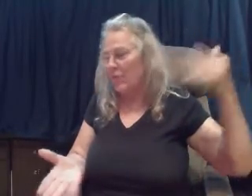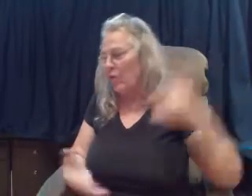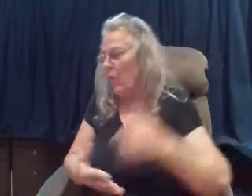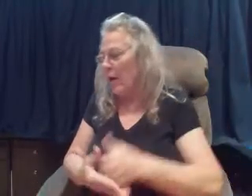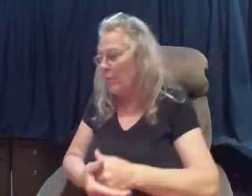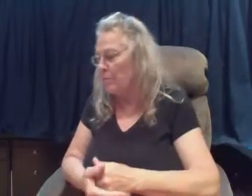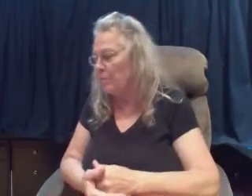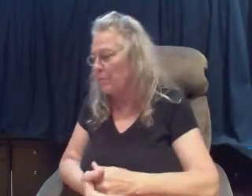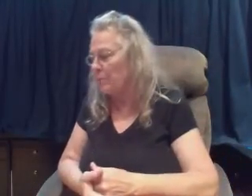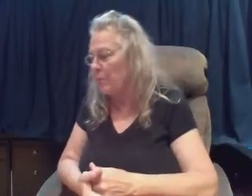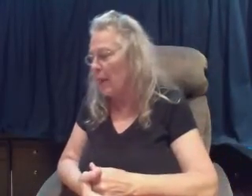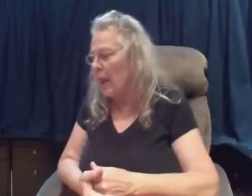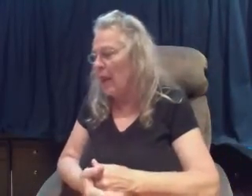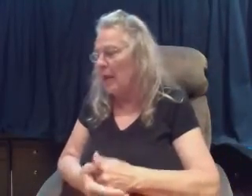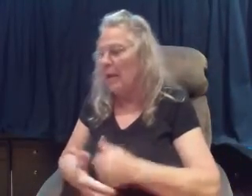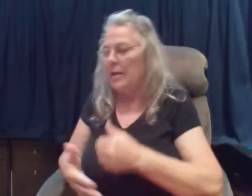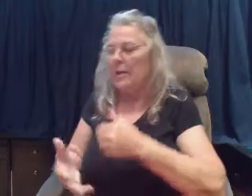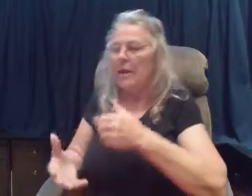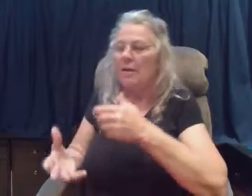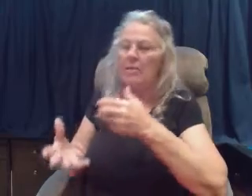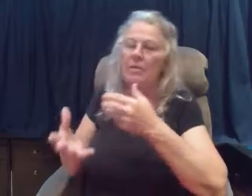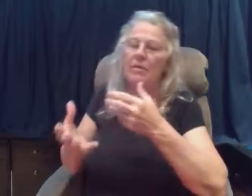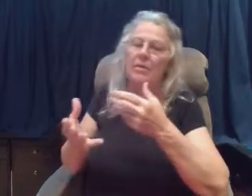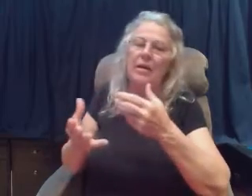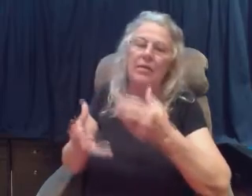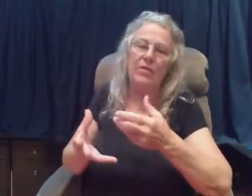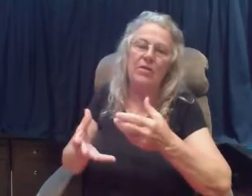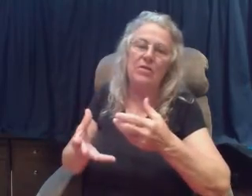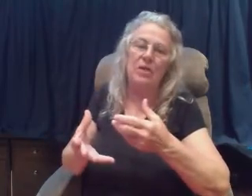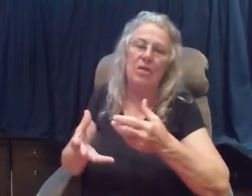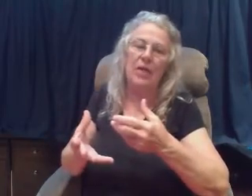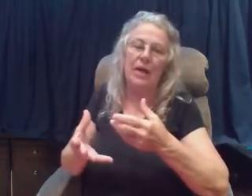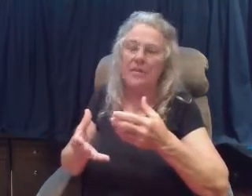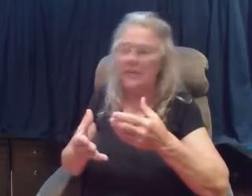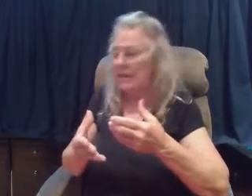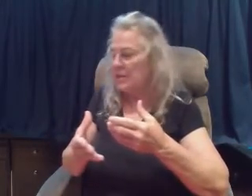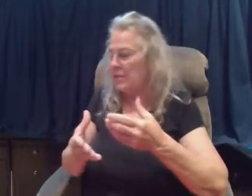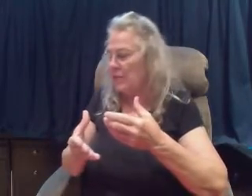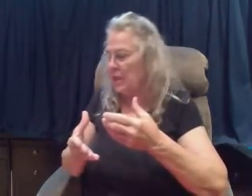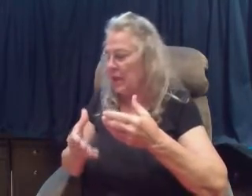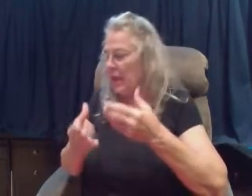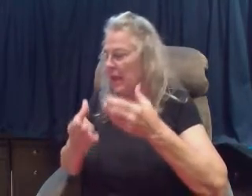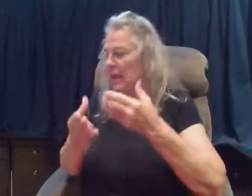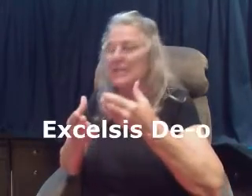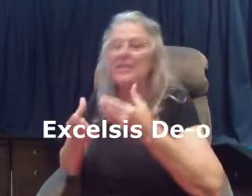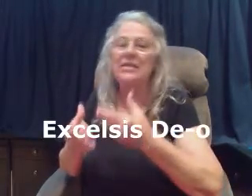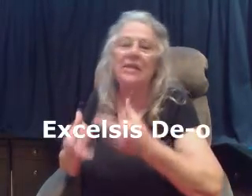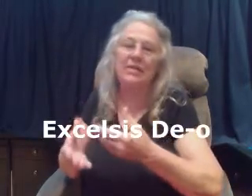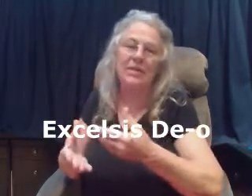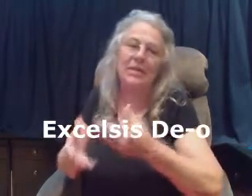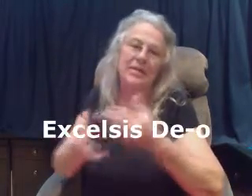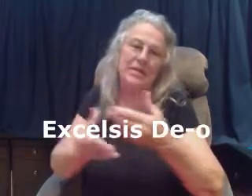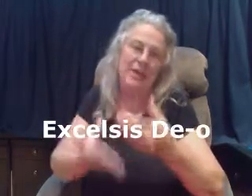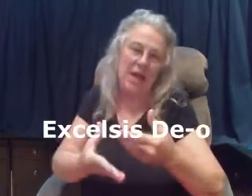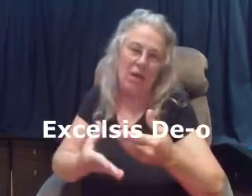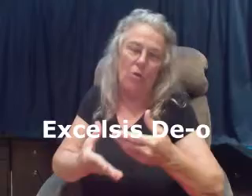a while. Now, in this song, it says, in excelsis Deo.